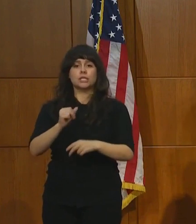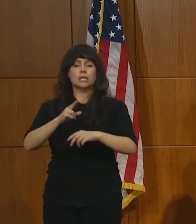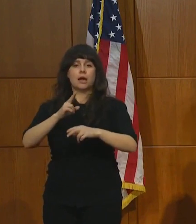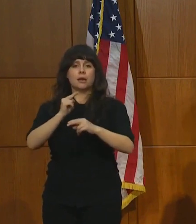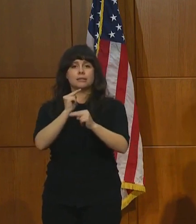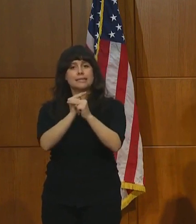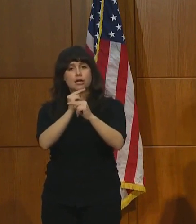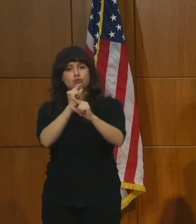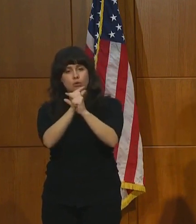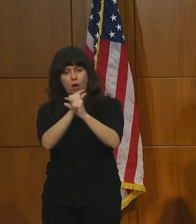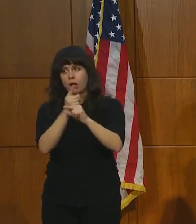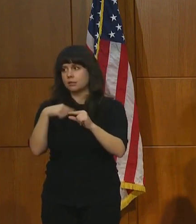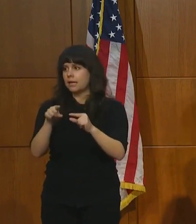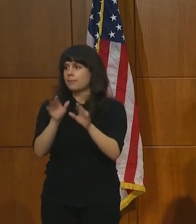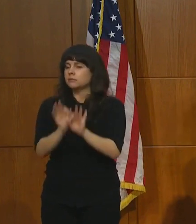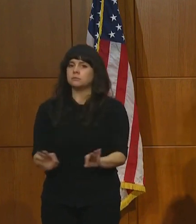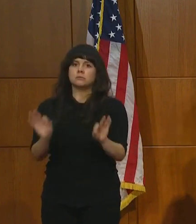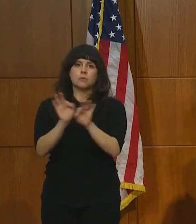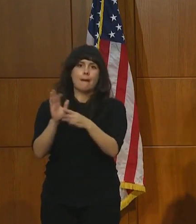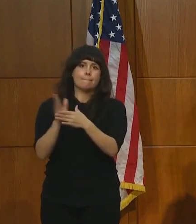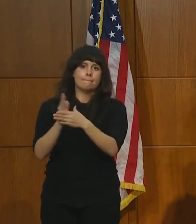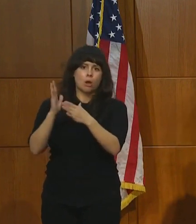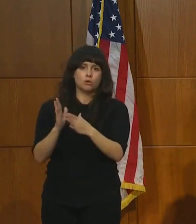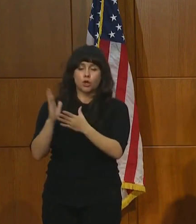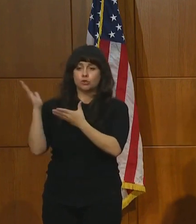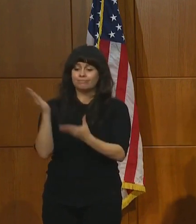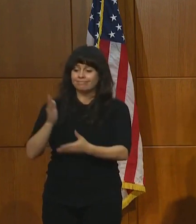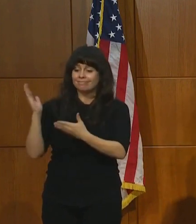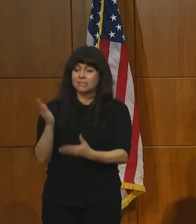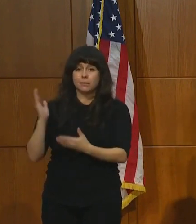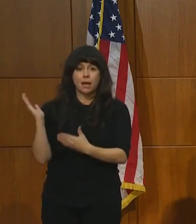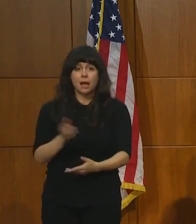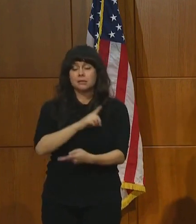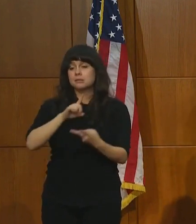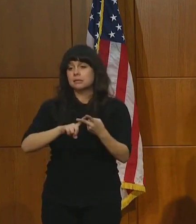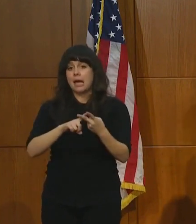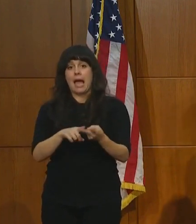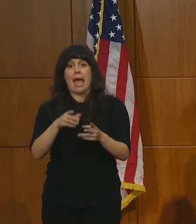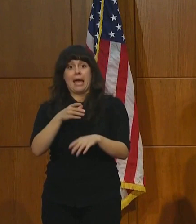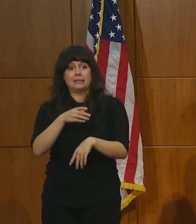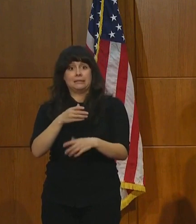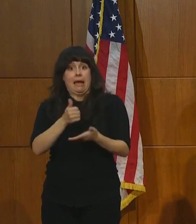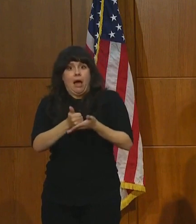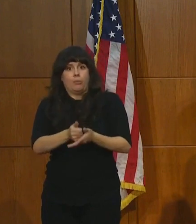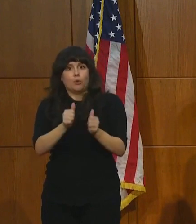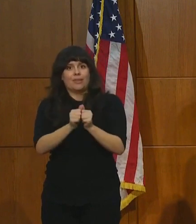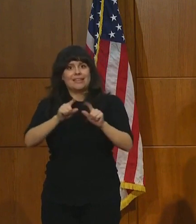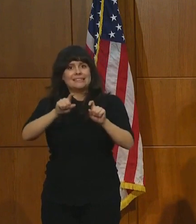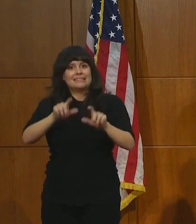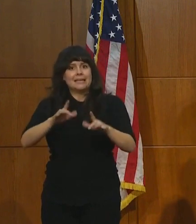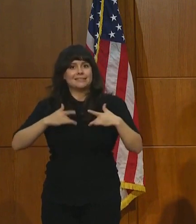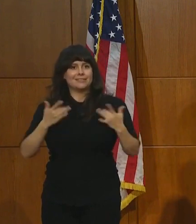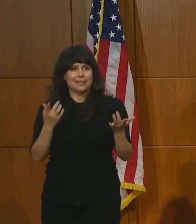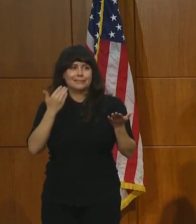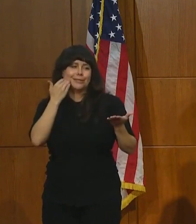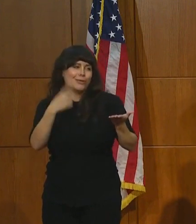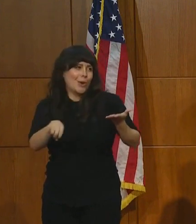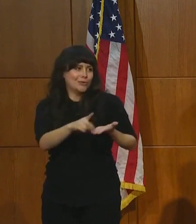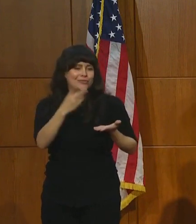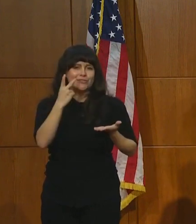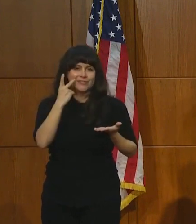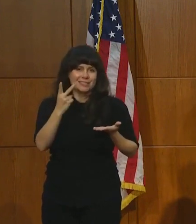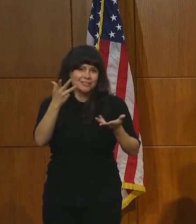move supplies and especially helping provide manpower and logistics for testing events. I know you've seen them all over the